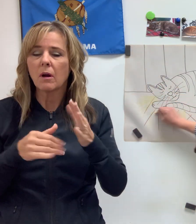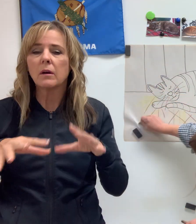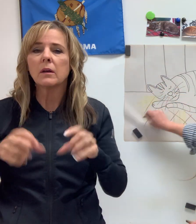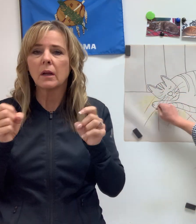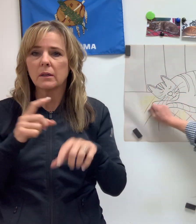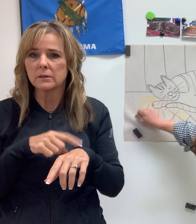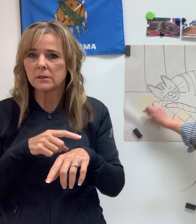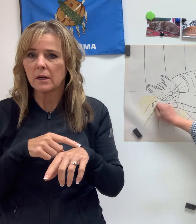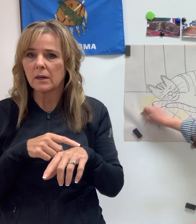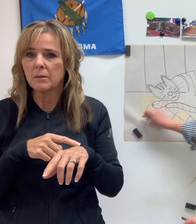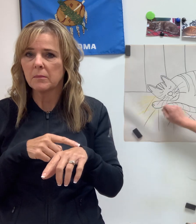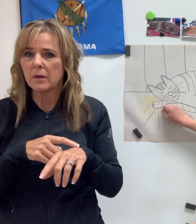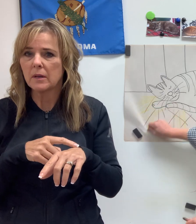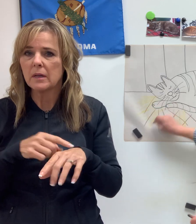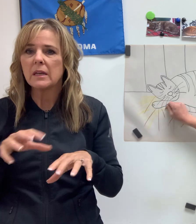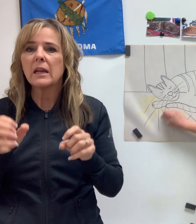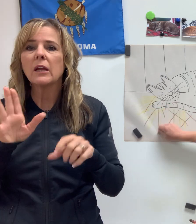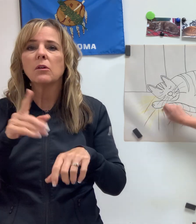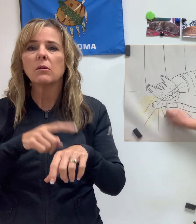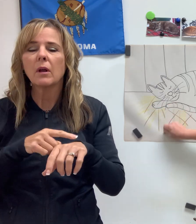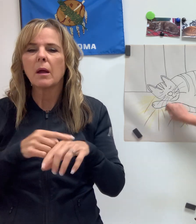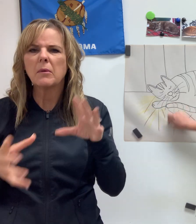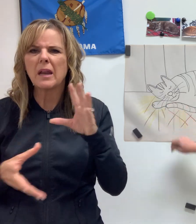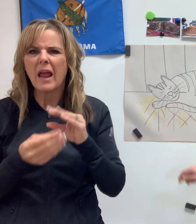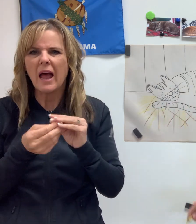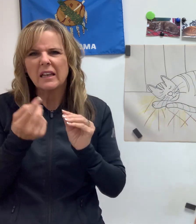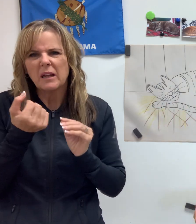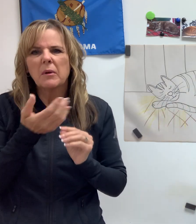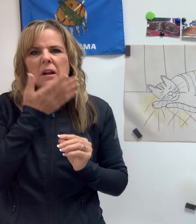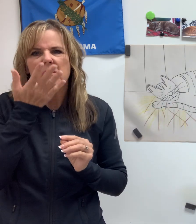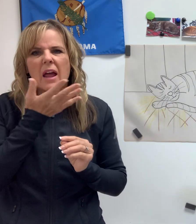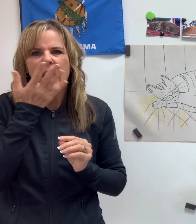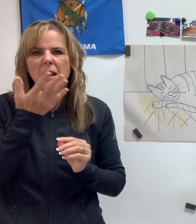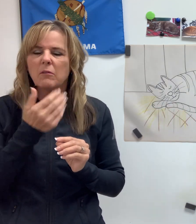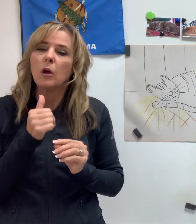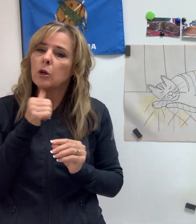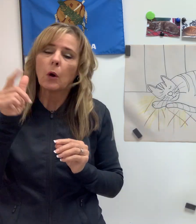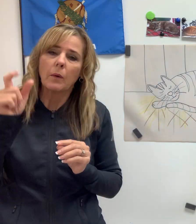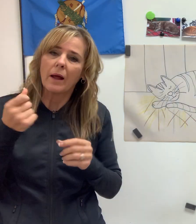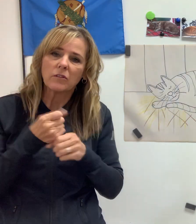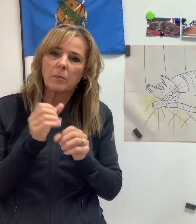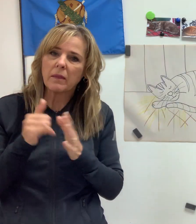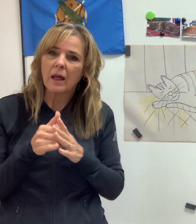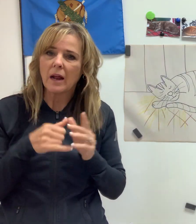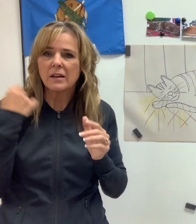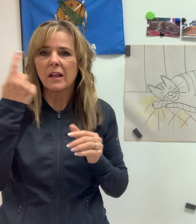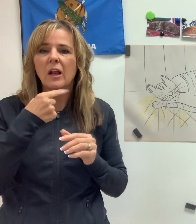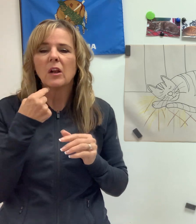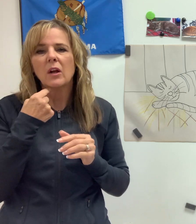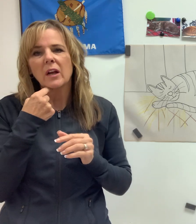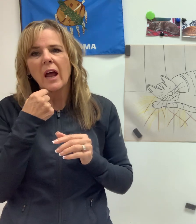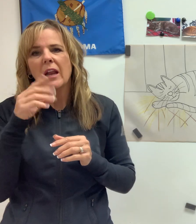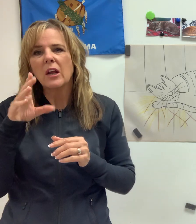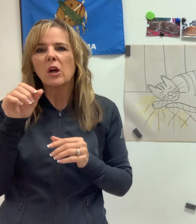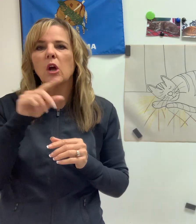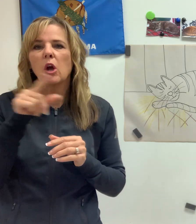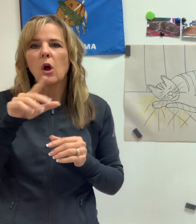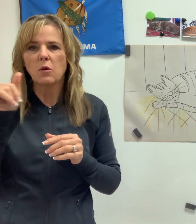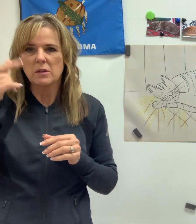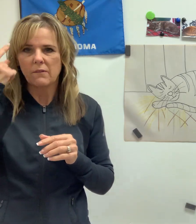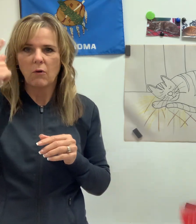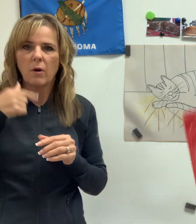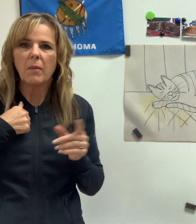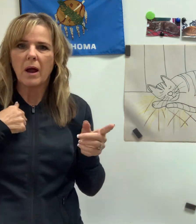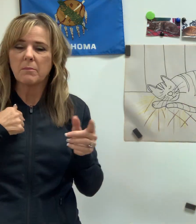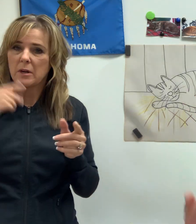some time. And just take your time and add like a little batch of hay. You, of course, don't have to make hay. I just thought that looked kind of cozy for my kitty cat. But